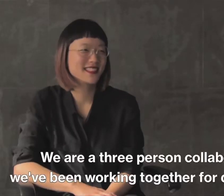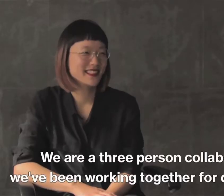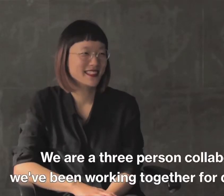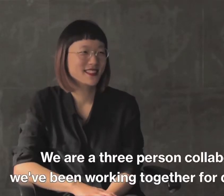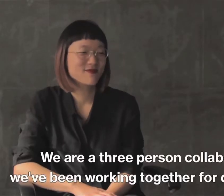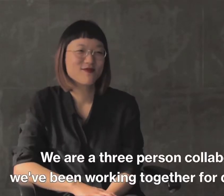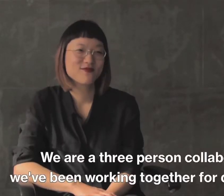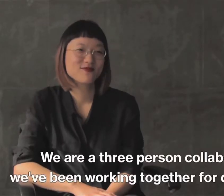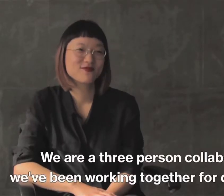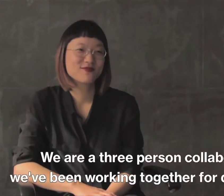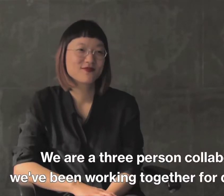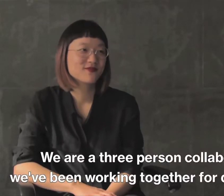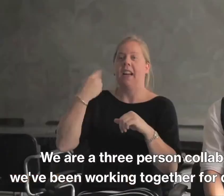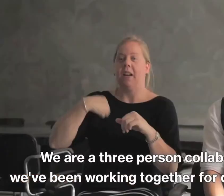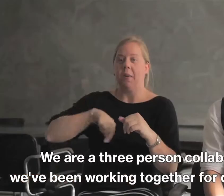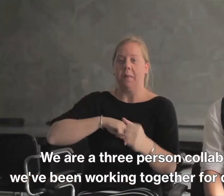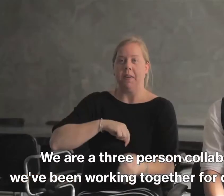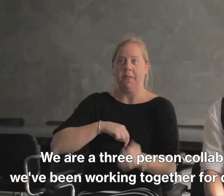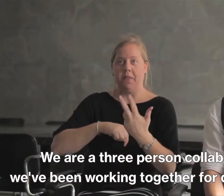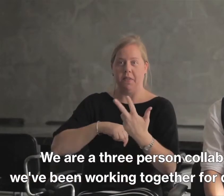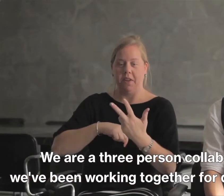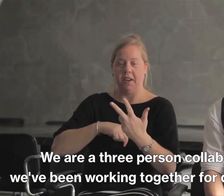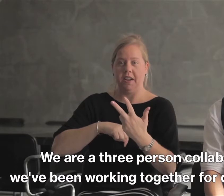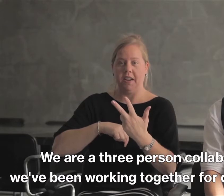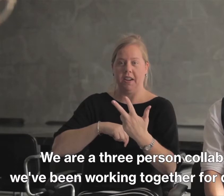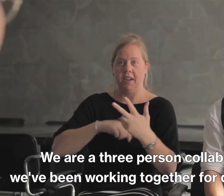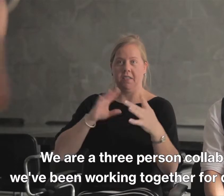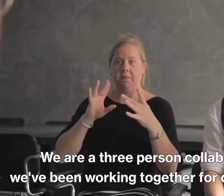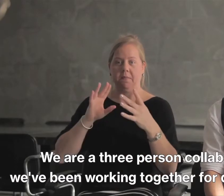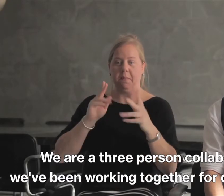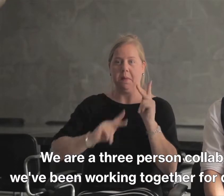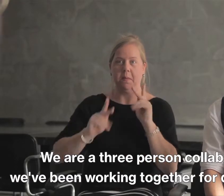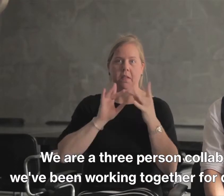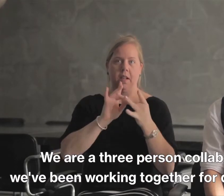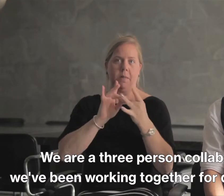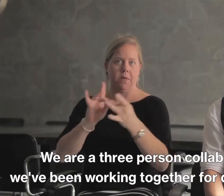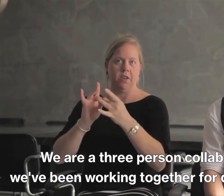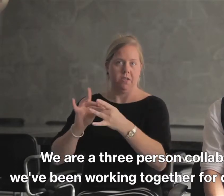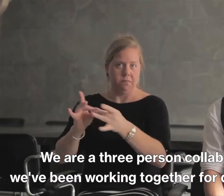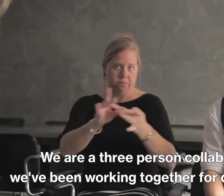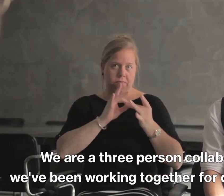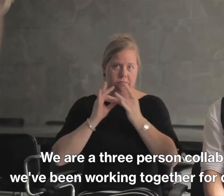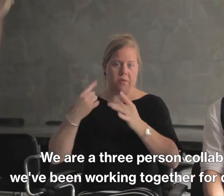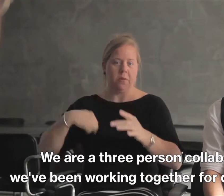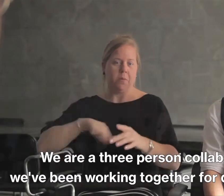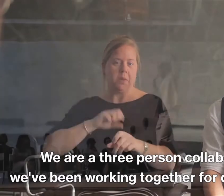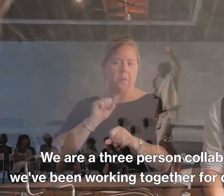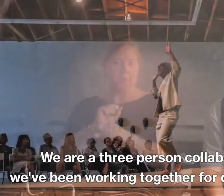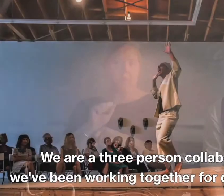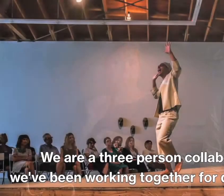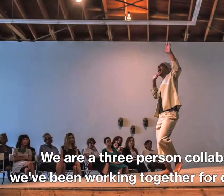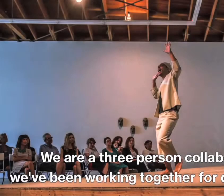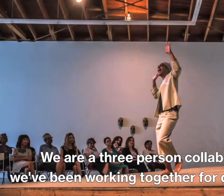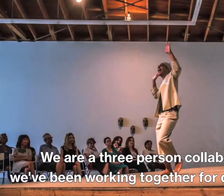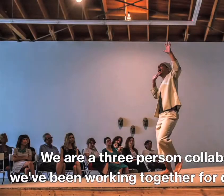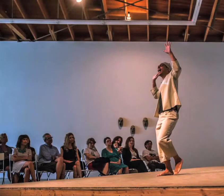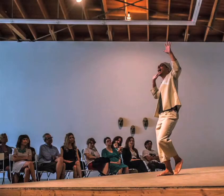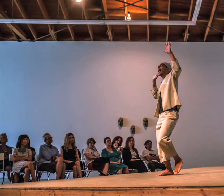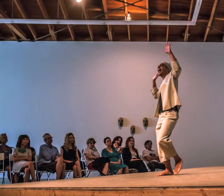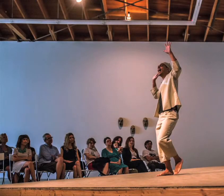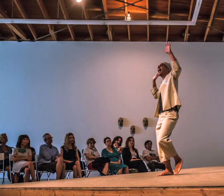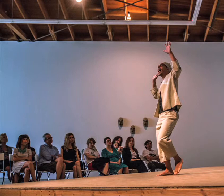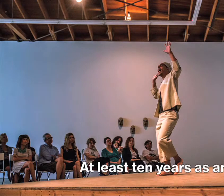We are a 3-person collaboration, and we've been working together for quite some